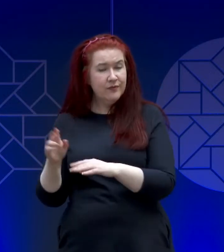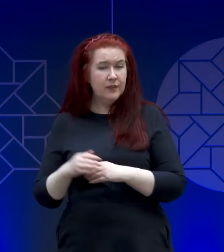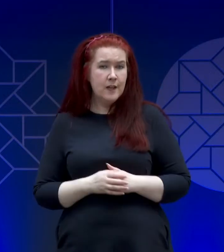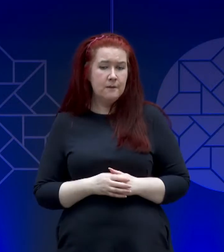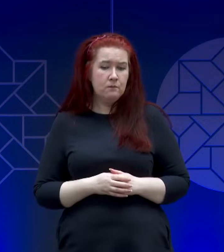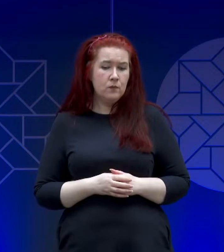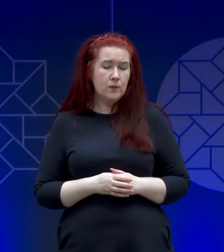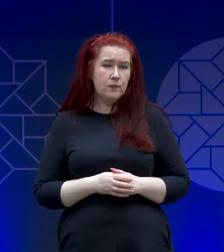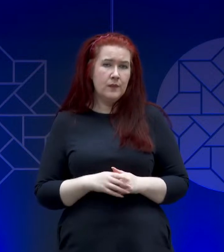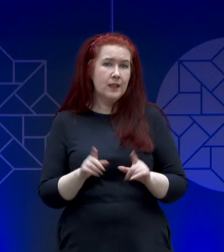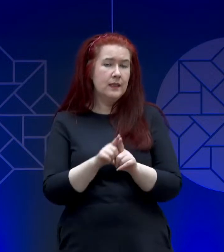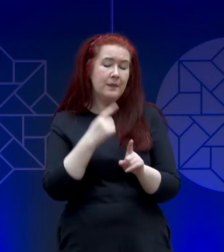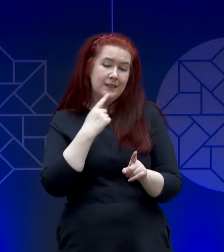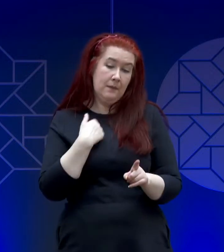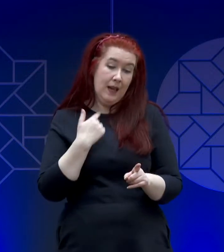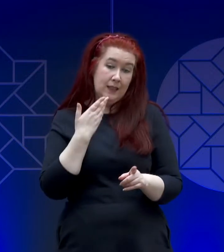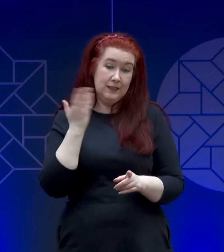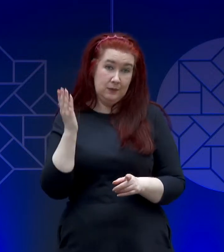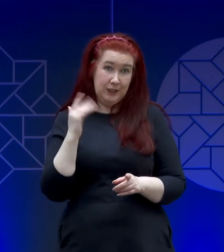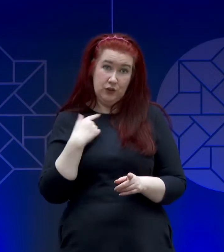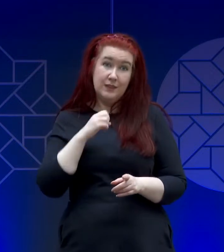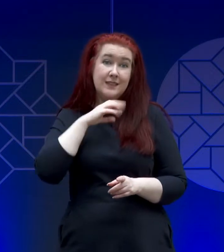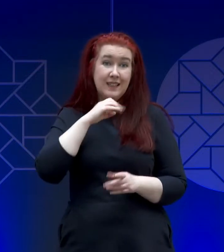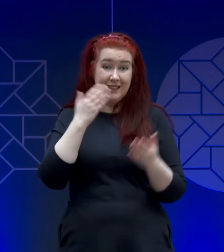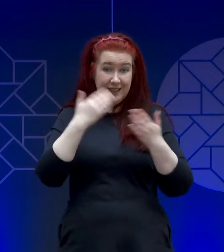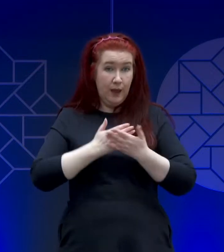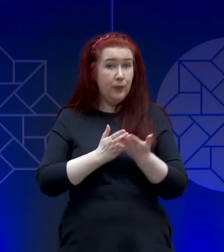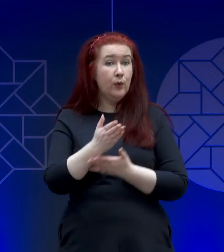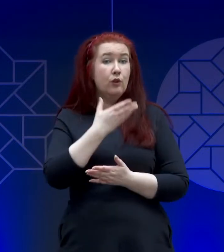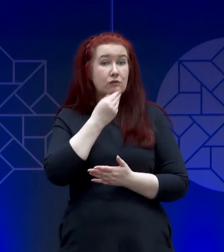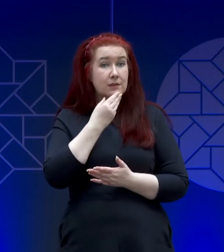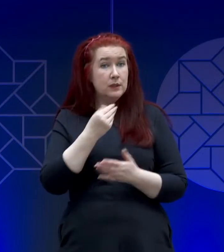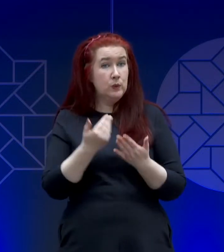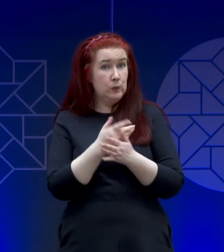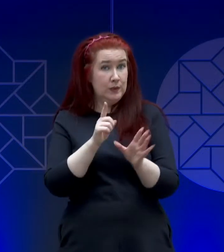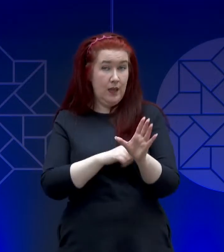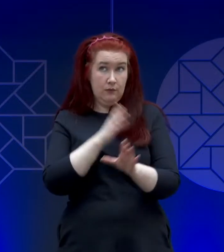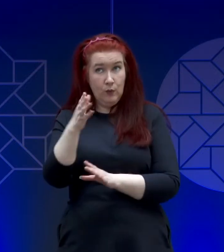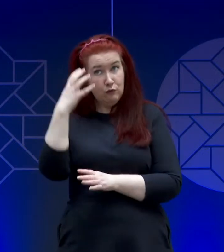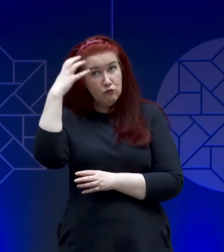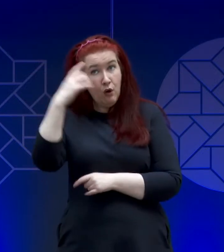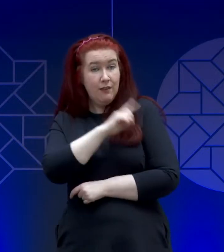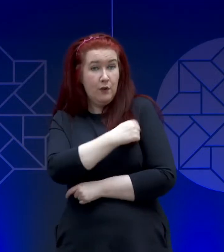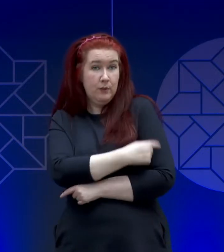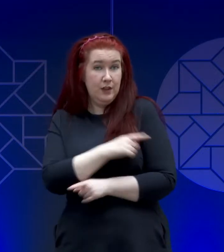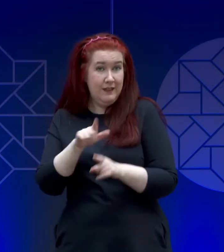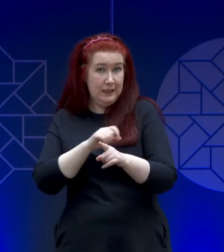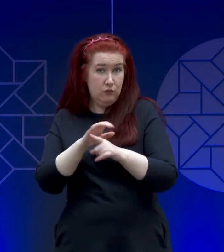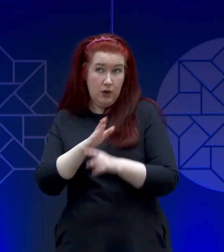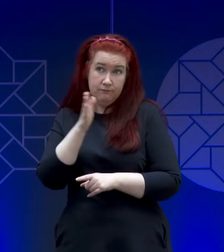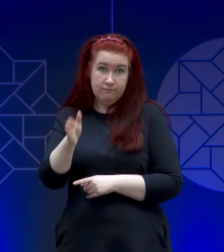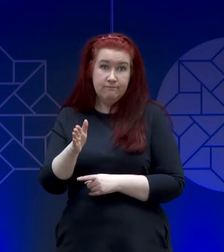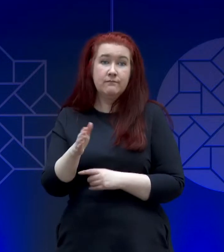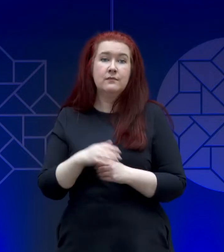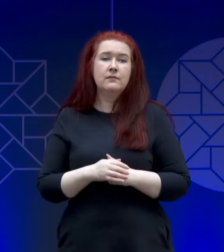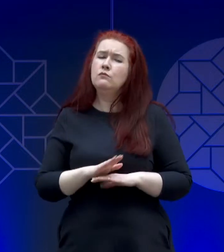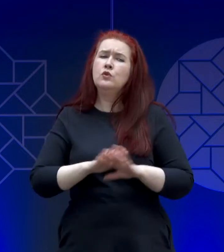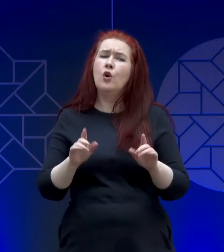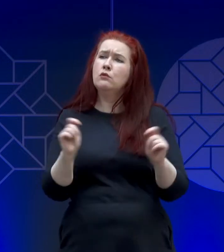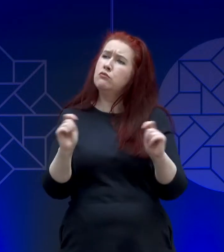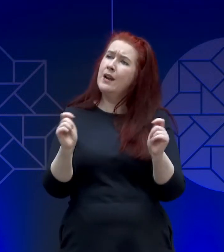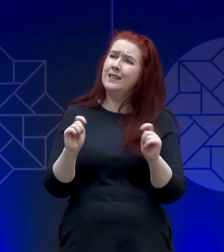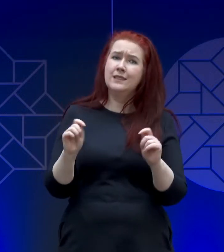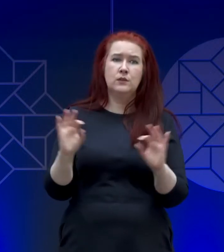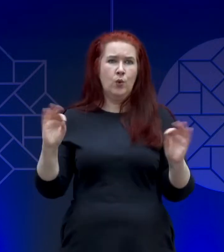As I said in my speech, I spent a Saturday night during the Christmas and New Year period at the Royal Infirmary of Edinburgh. It wasn't a press visit. There was